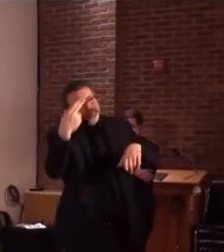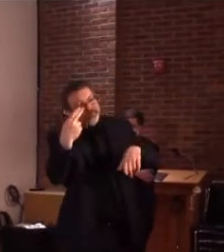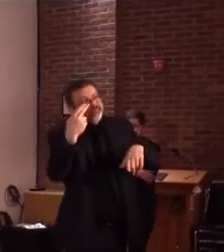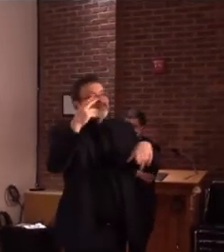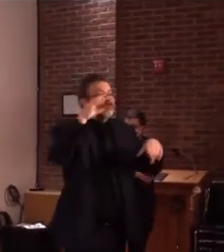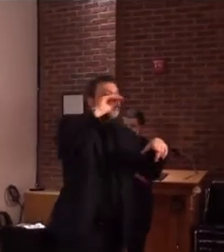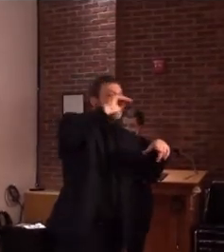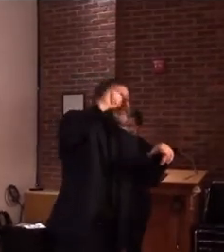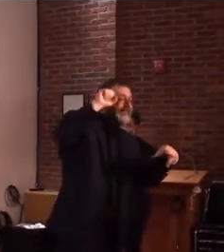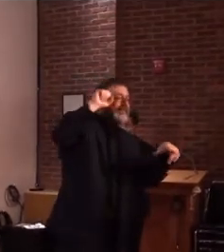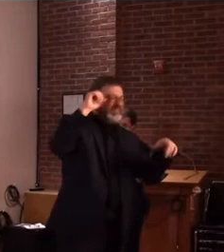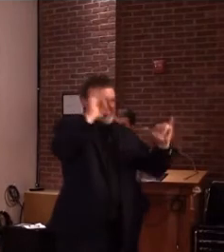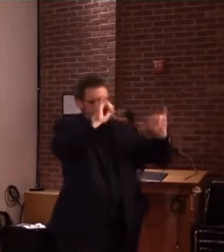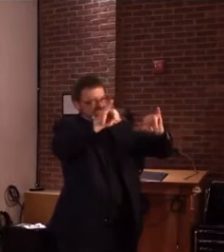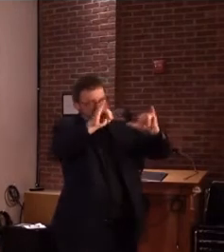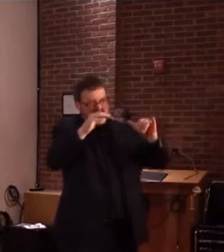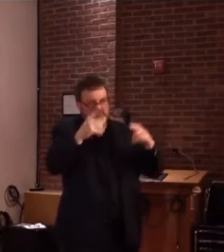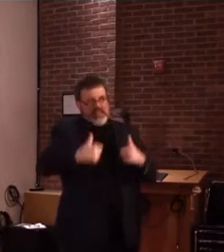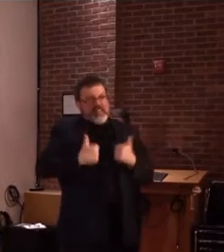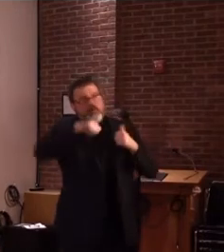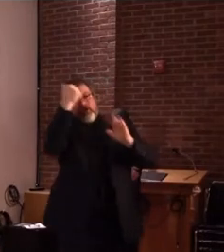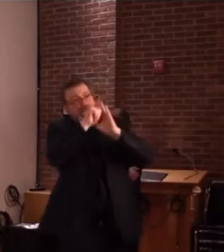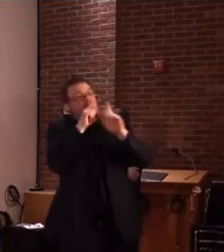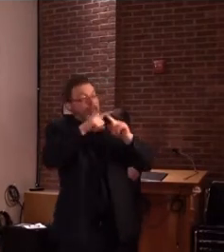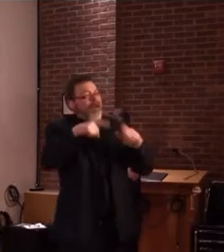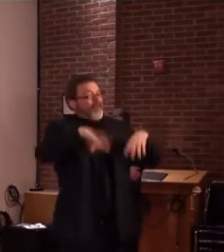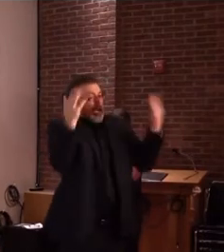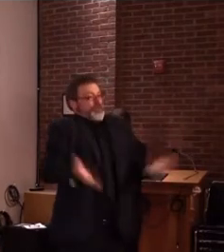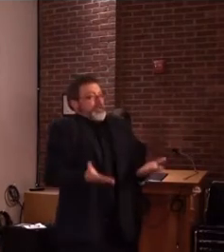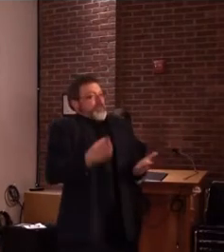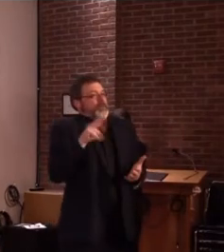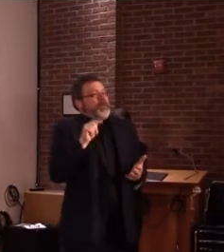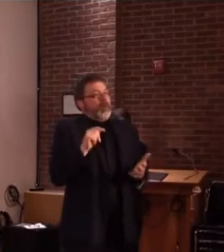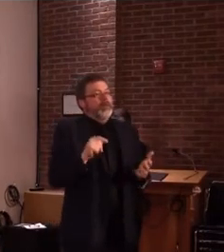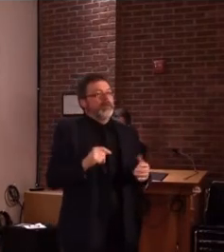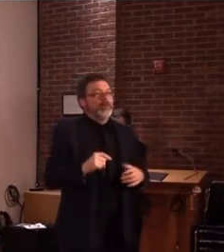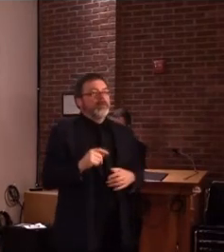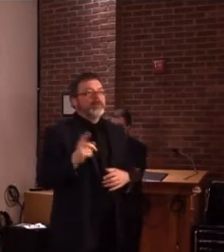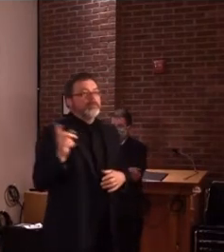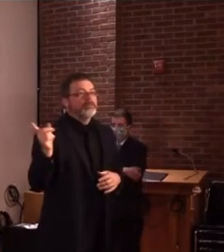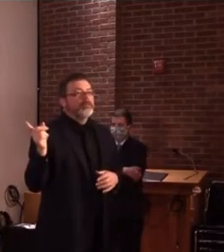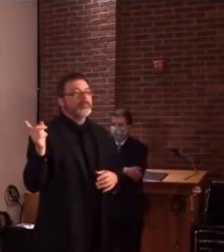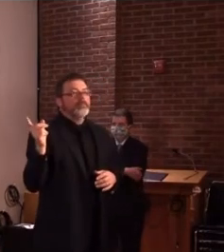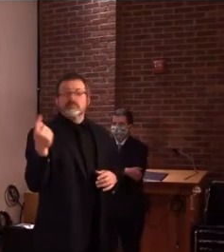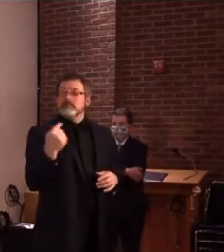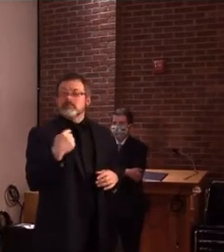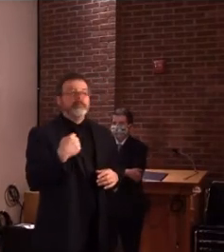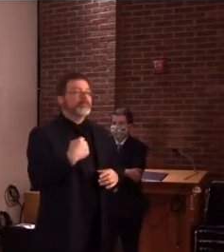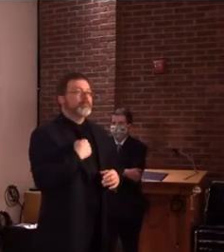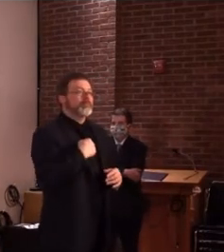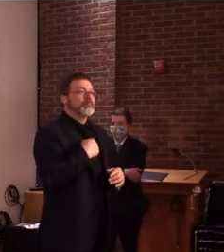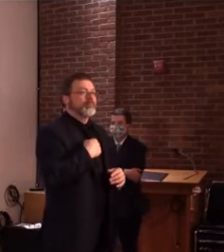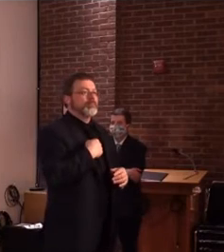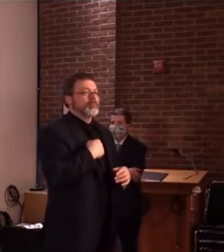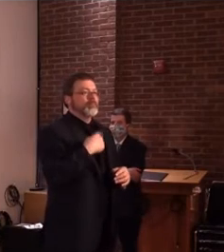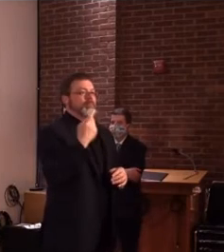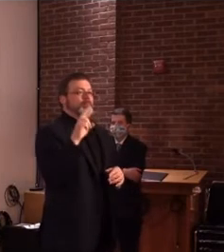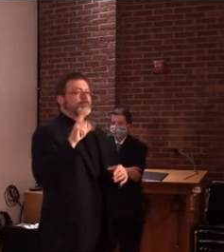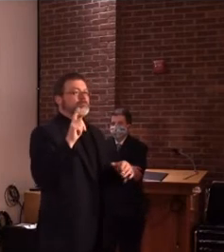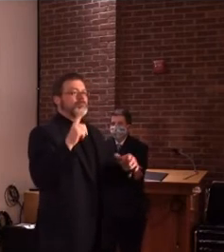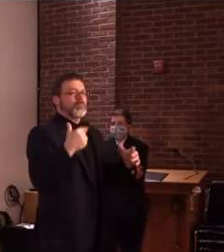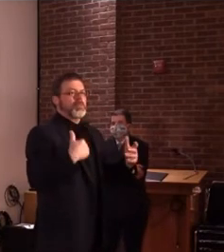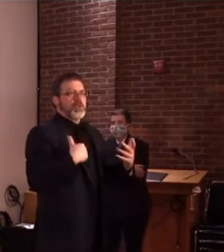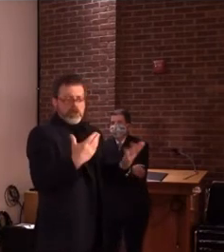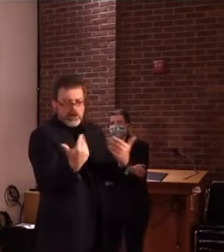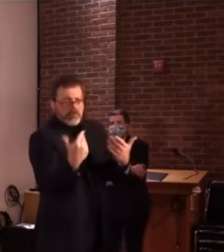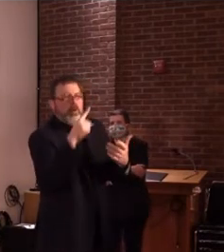Hi, could you more specifically state that so I know exactly what you're looking for? So I know that other